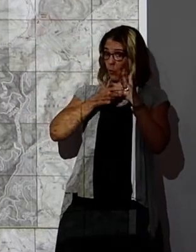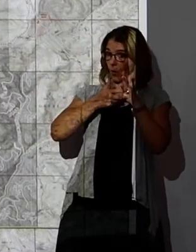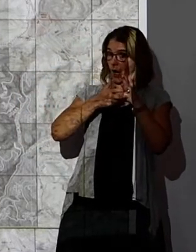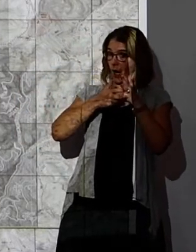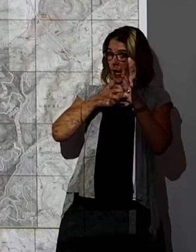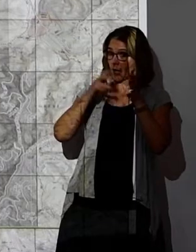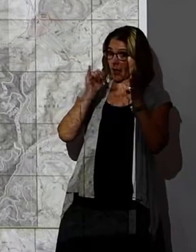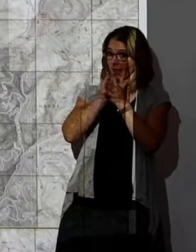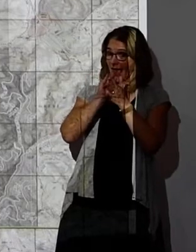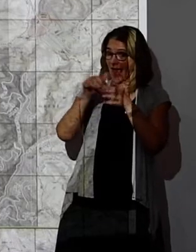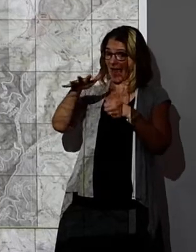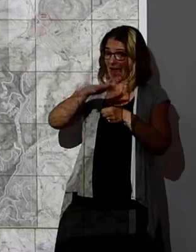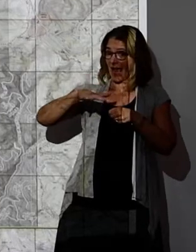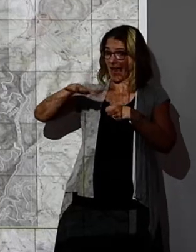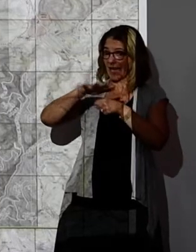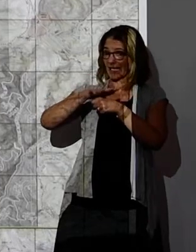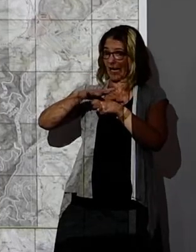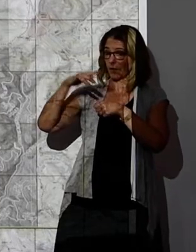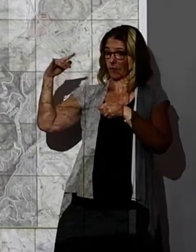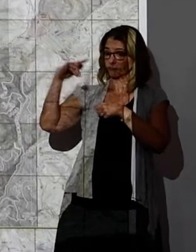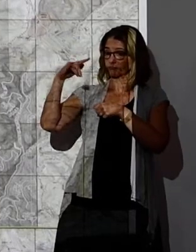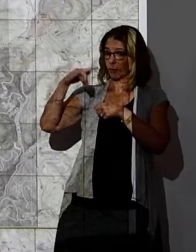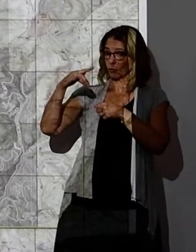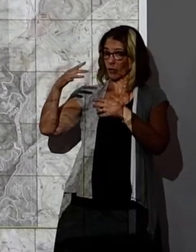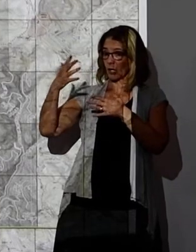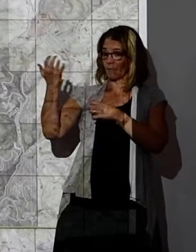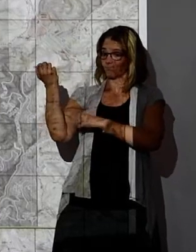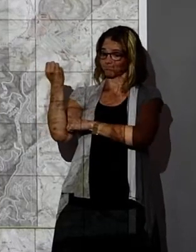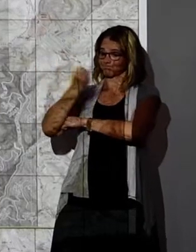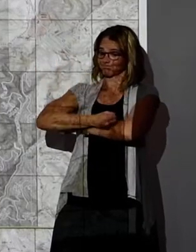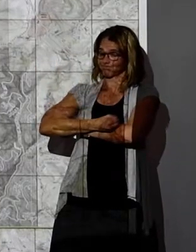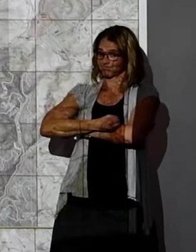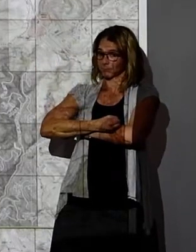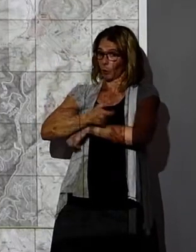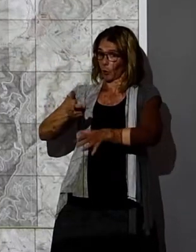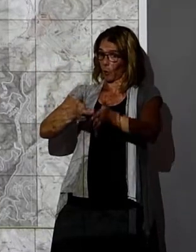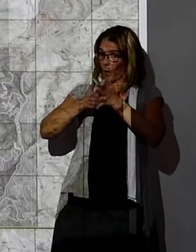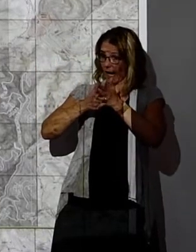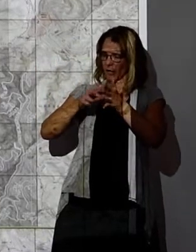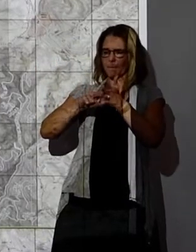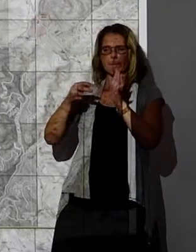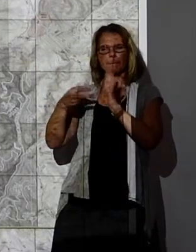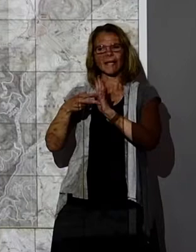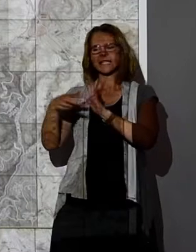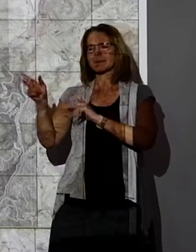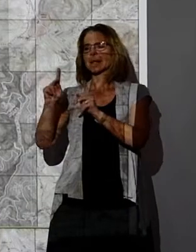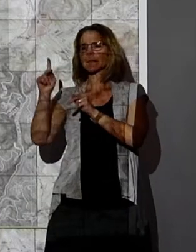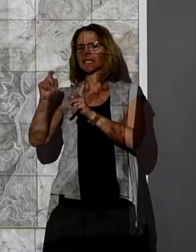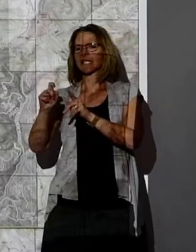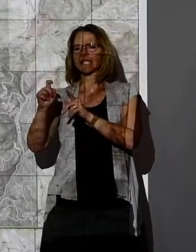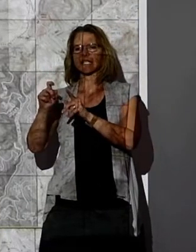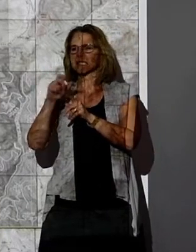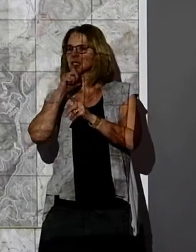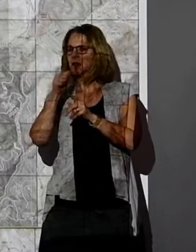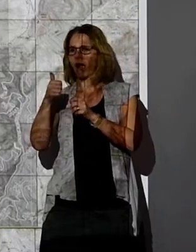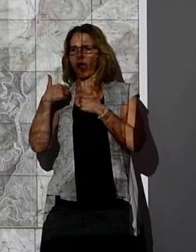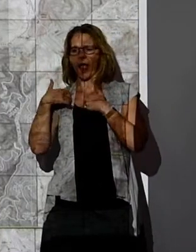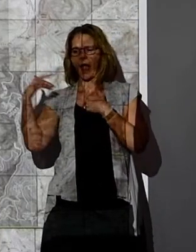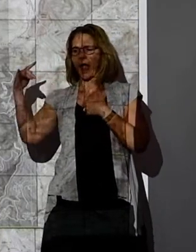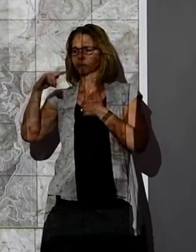that area for aviation operations. So it's really important that folks stay out of the area with drone